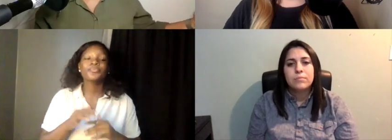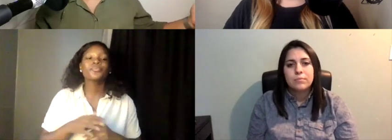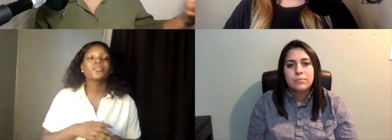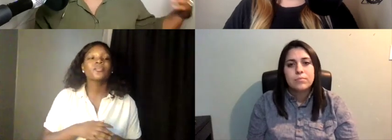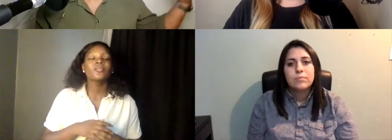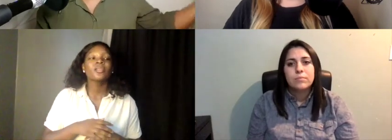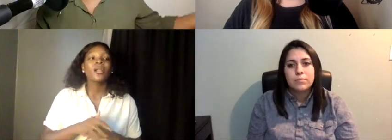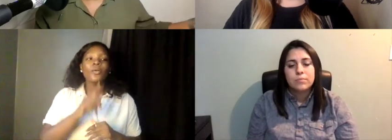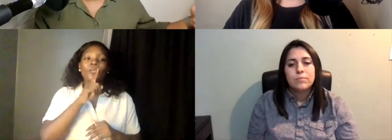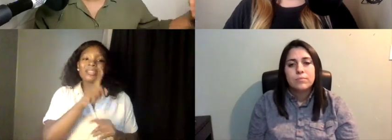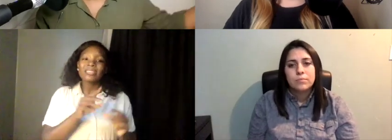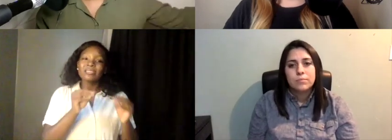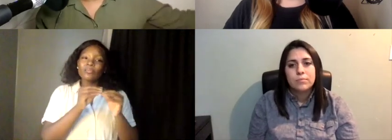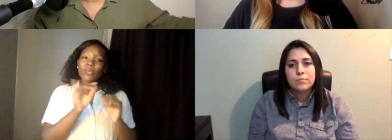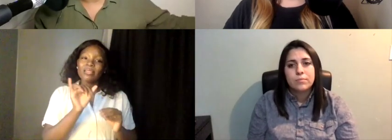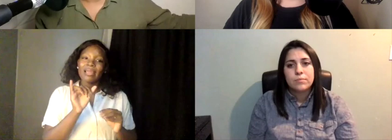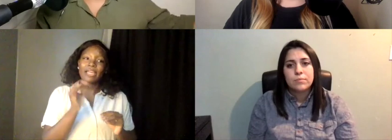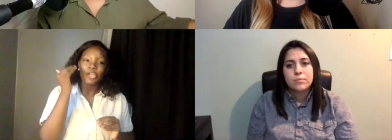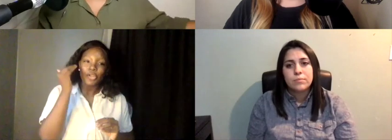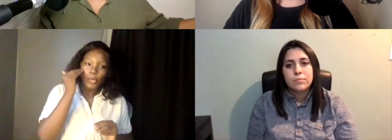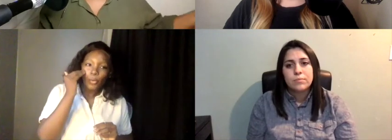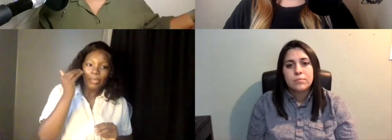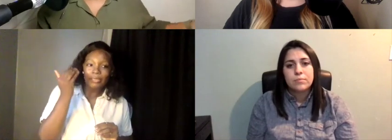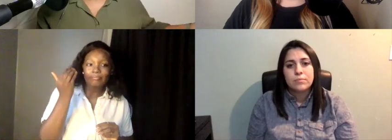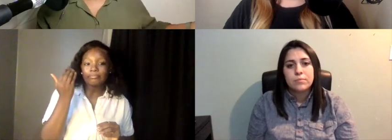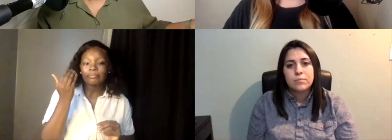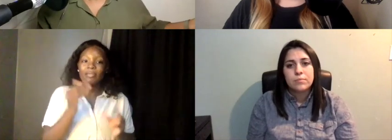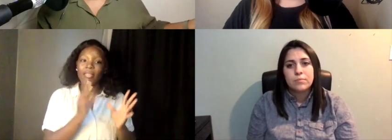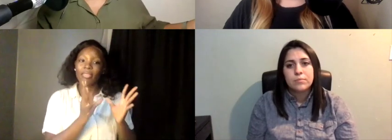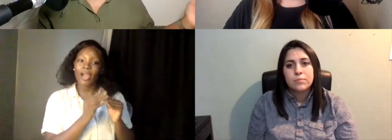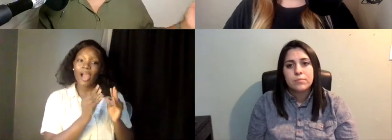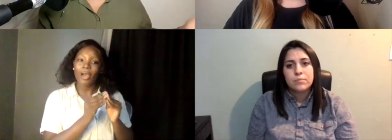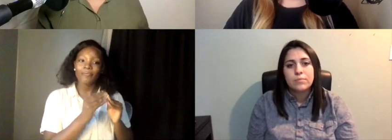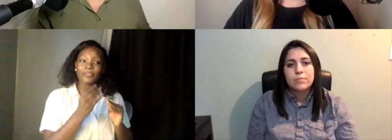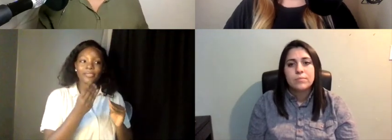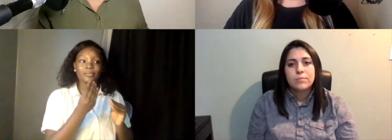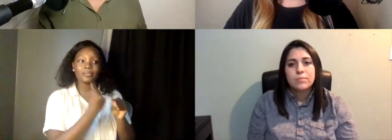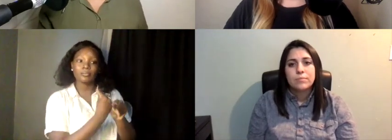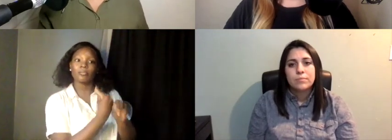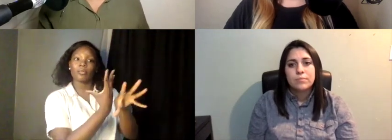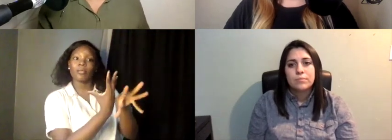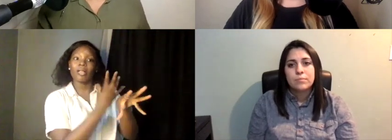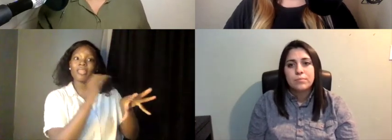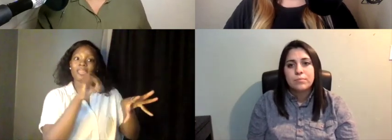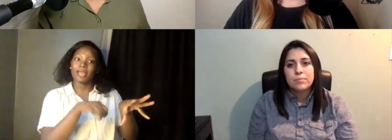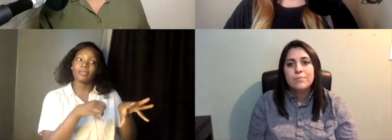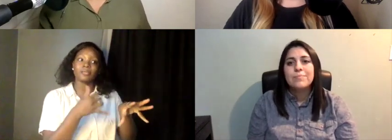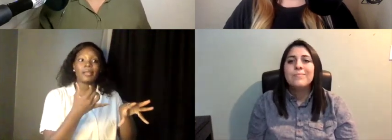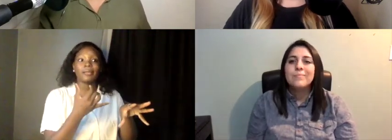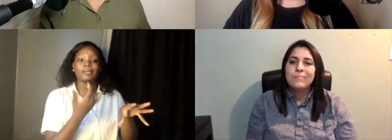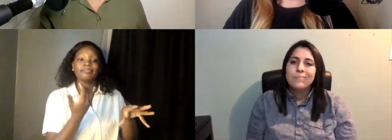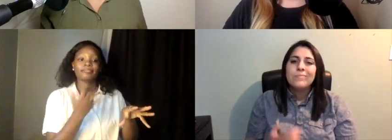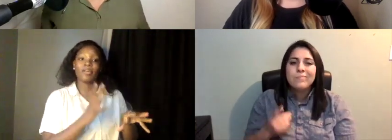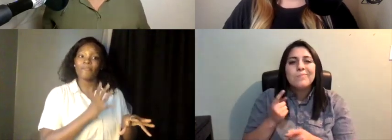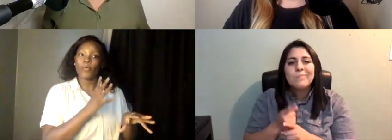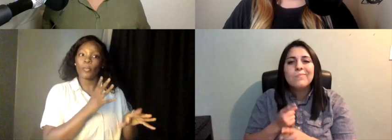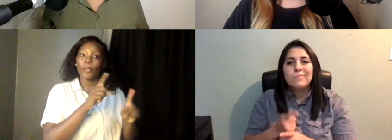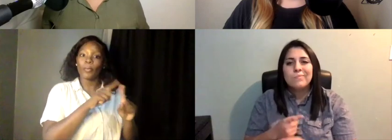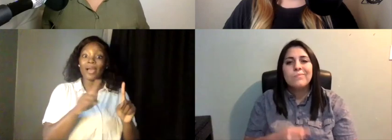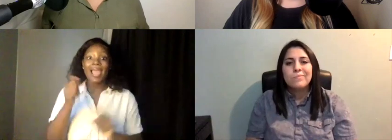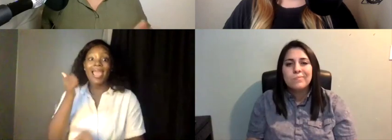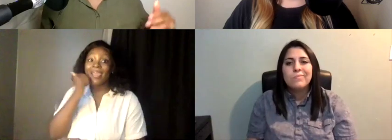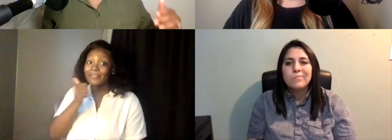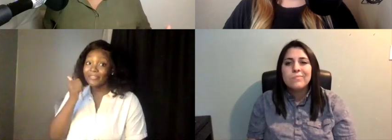more like, yeah, like that, like a conference call or something like that, right? Right. But networking on the day-to-day is really just like